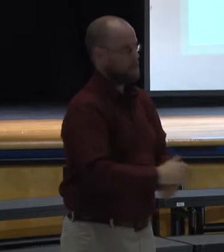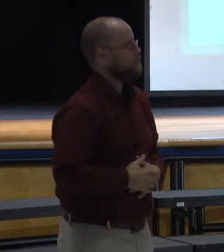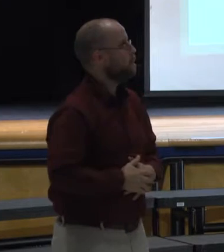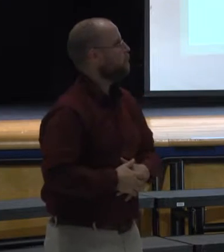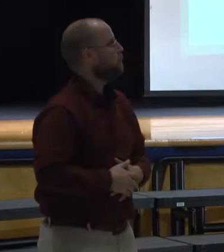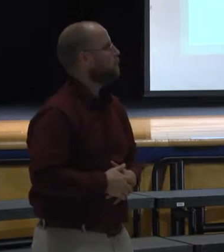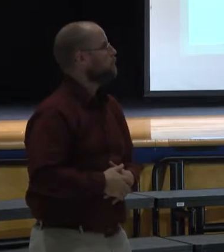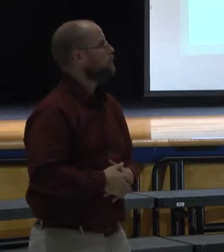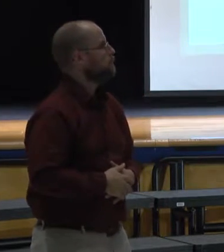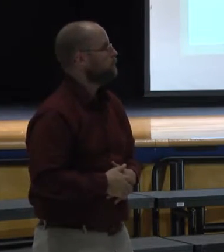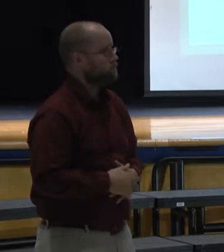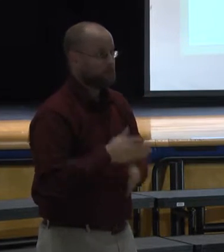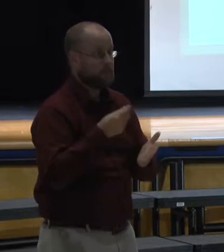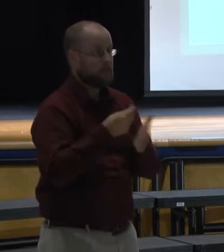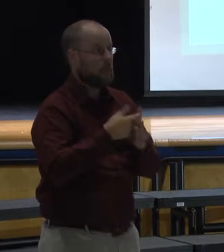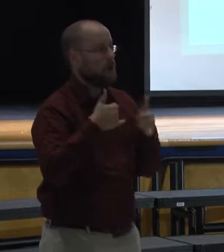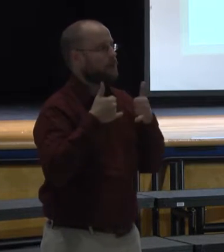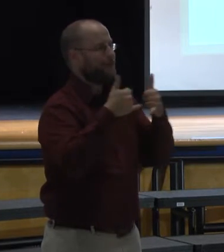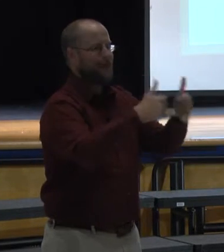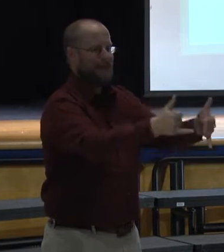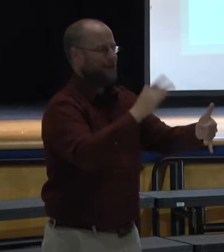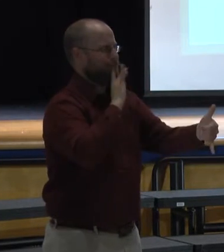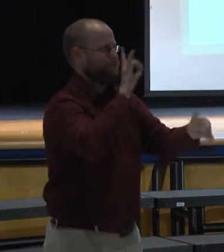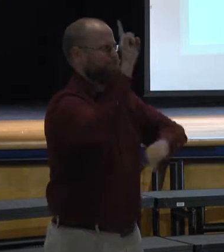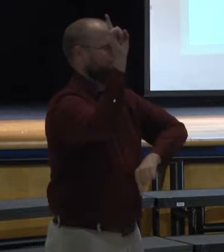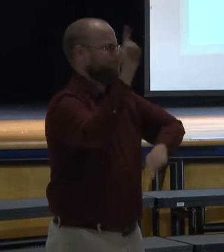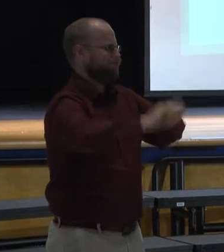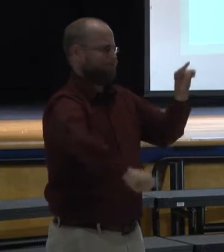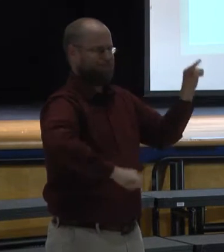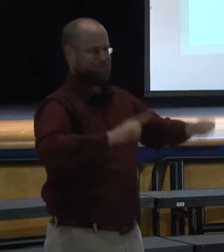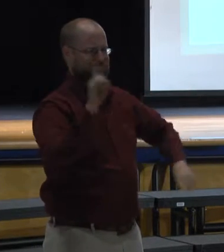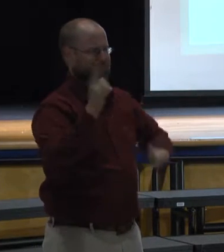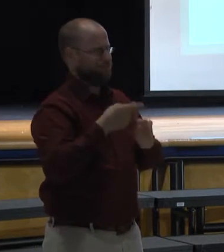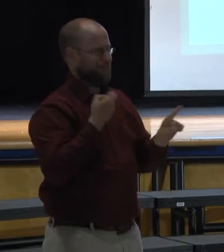All right, and scholarships could come from a variety of sources.